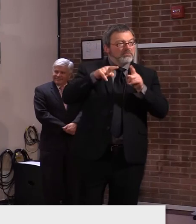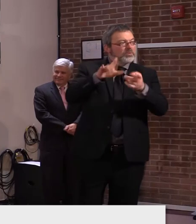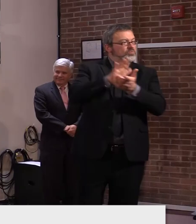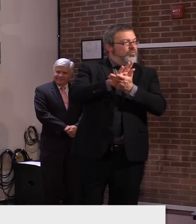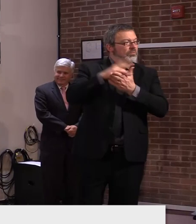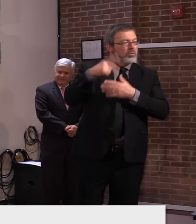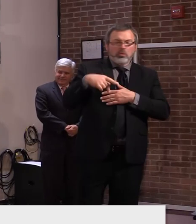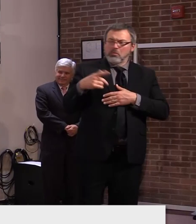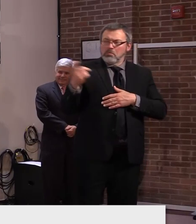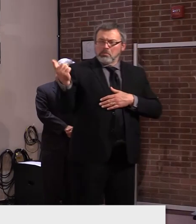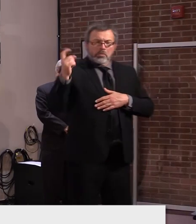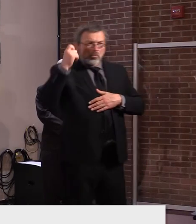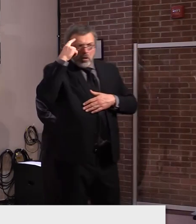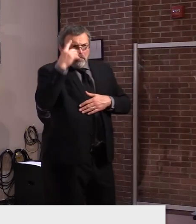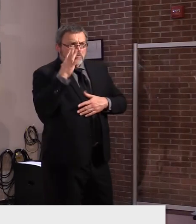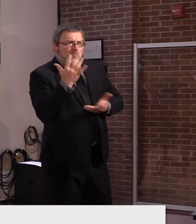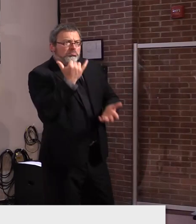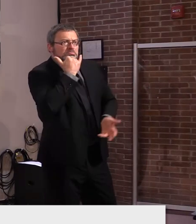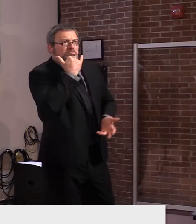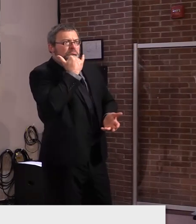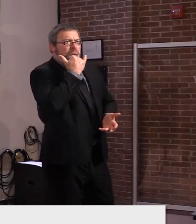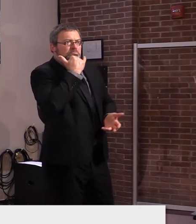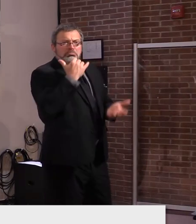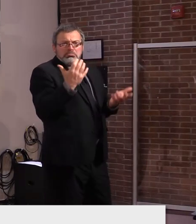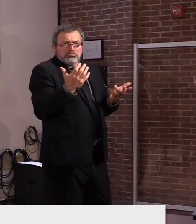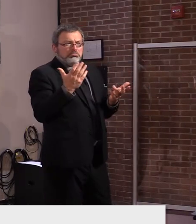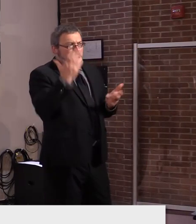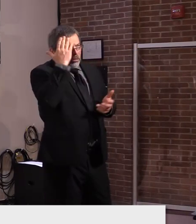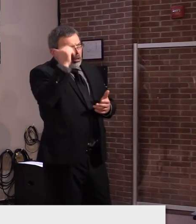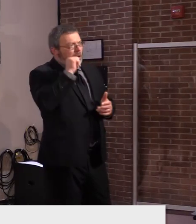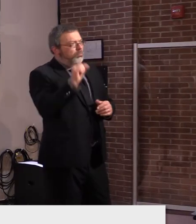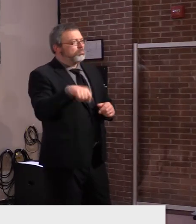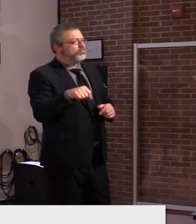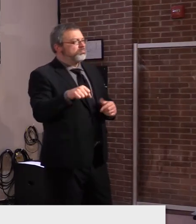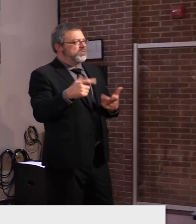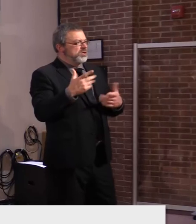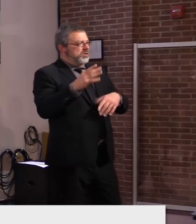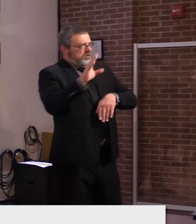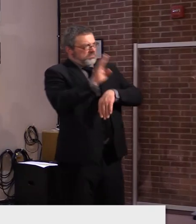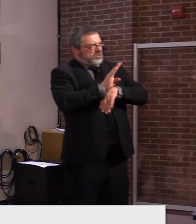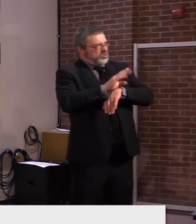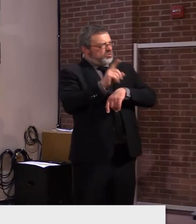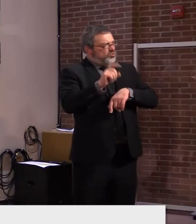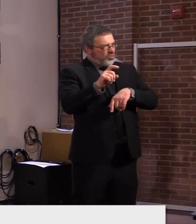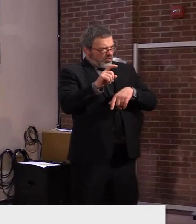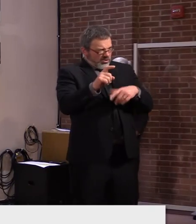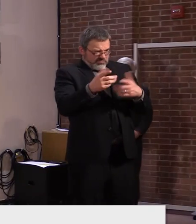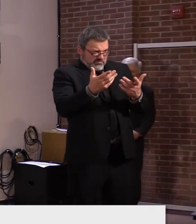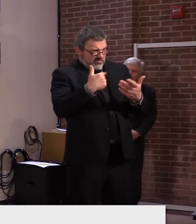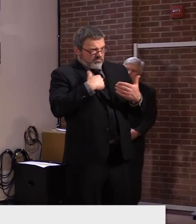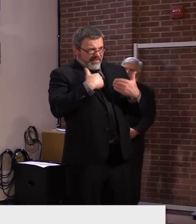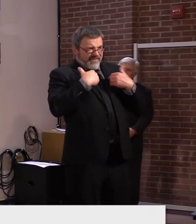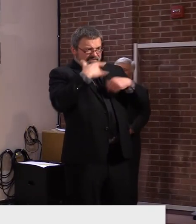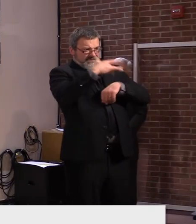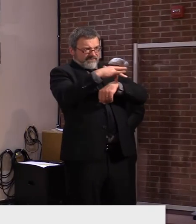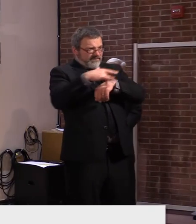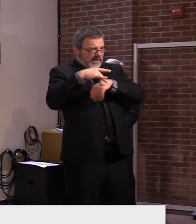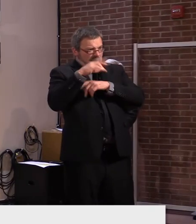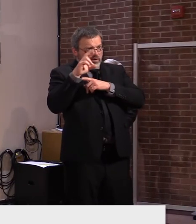businesses use some of the tools available. And I do think that antigen testing is going